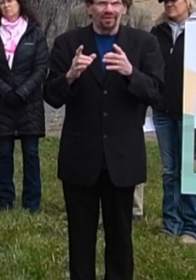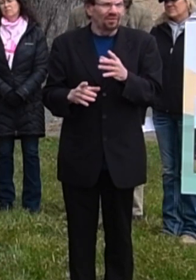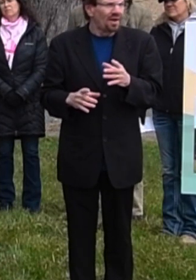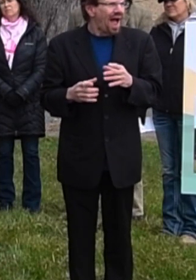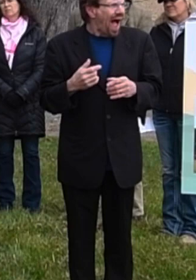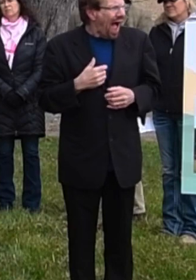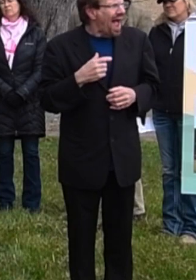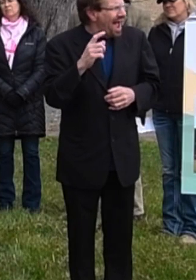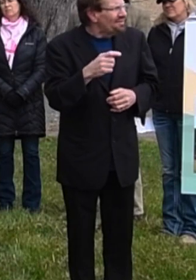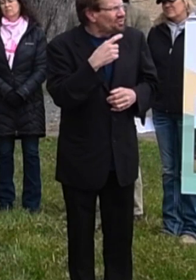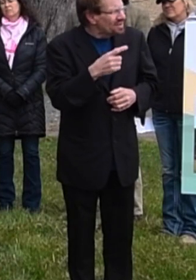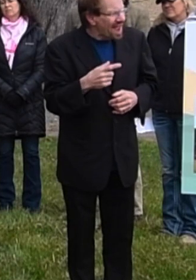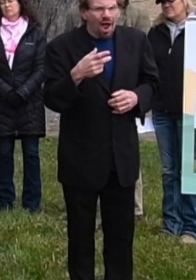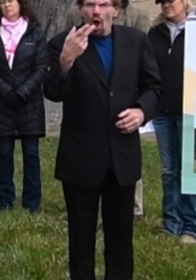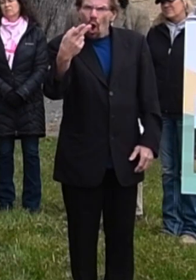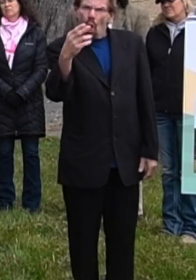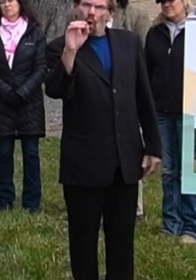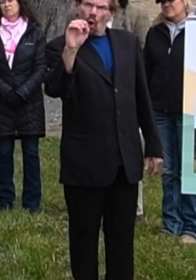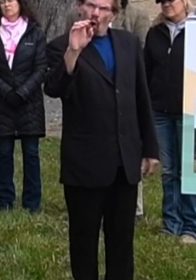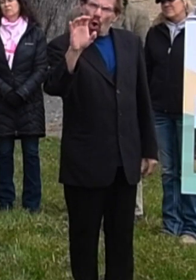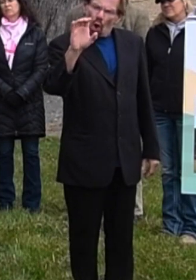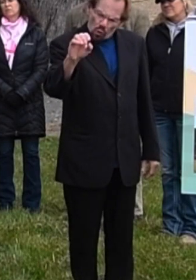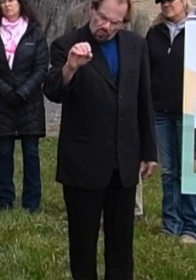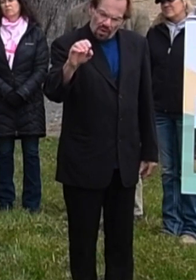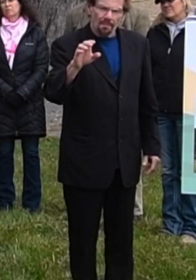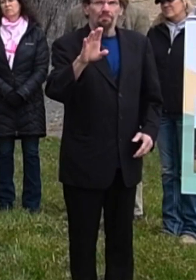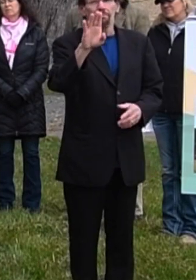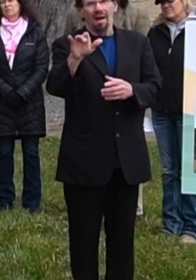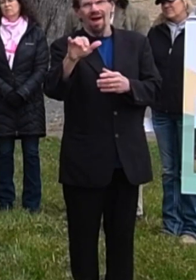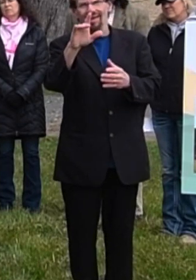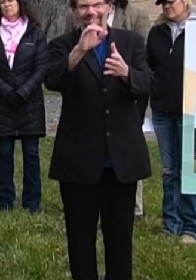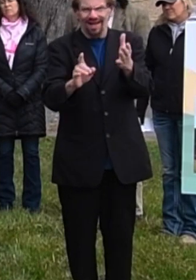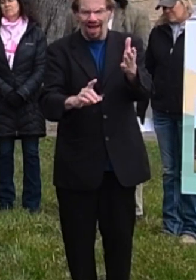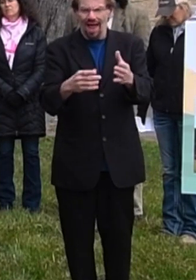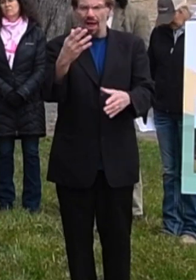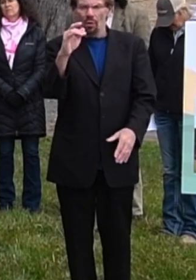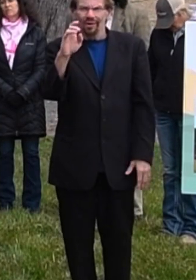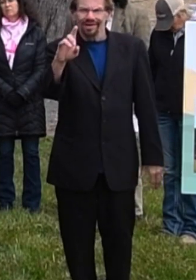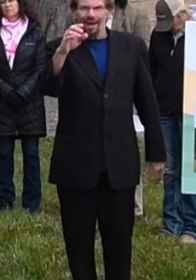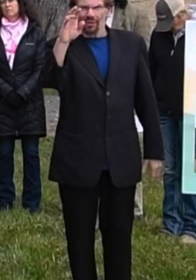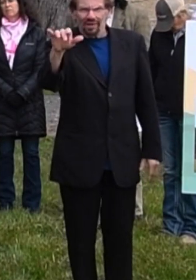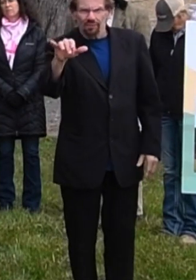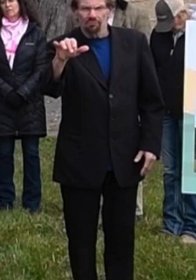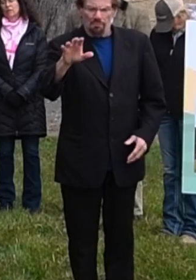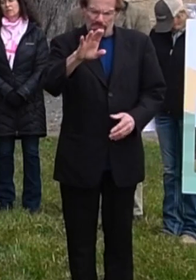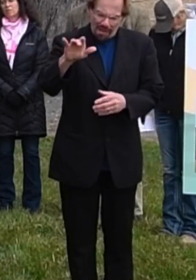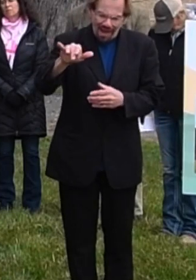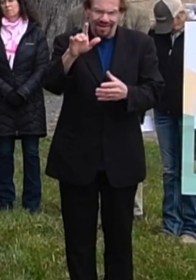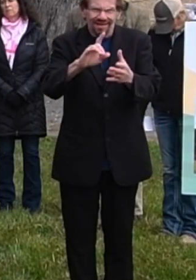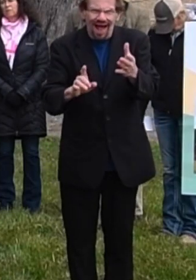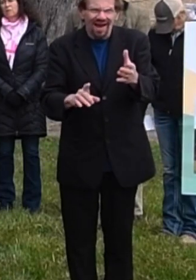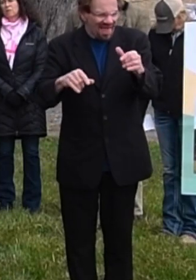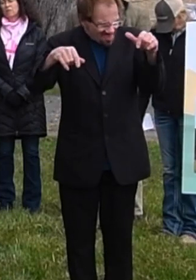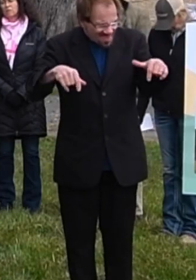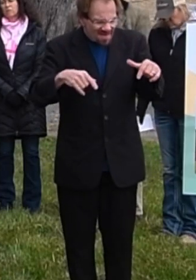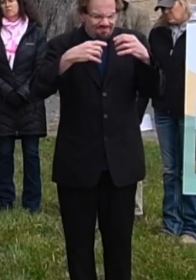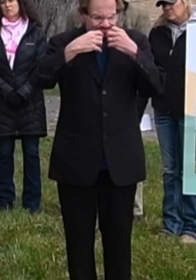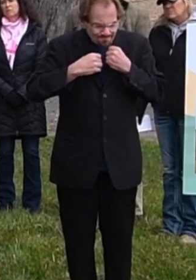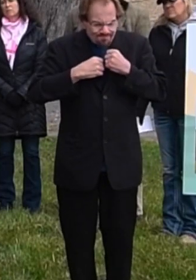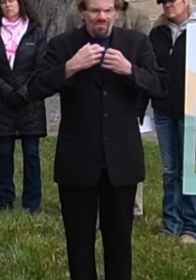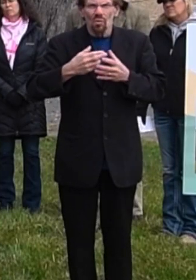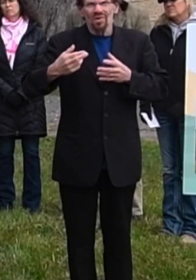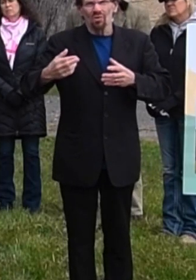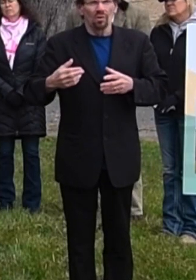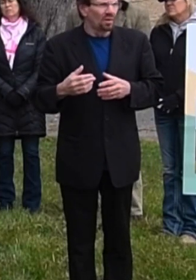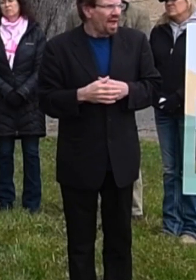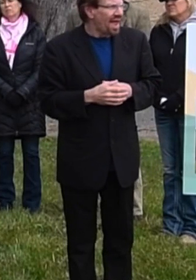Design. And because of these types of efforts, our agricultural land preservation program is a model of success for resource conservation